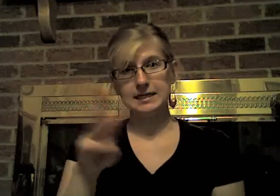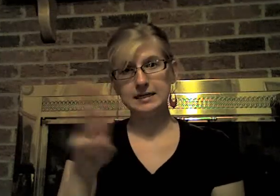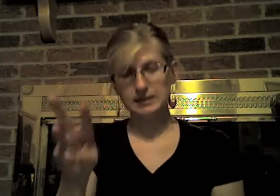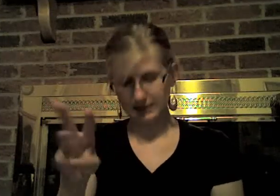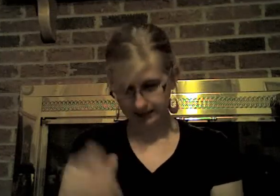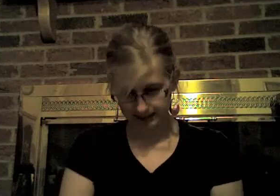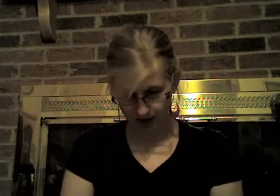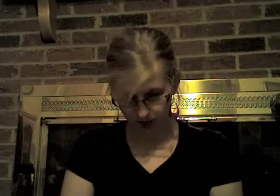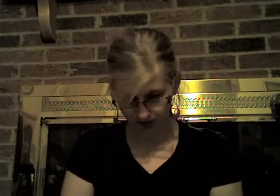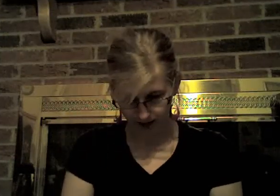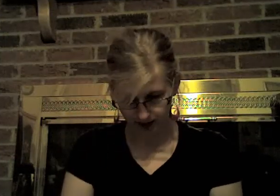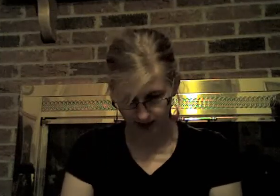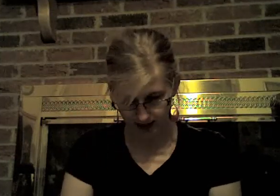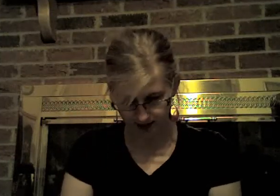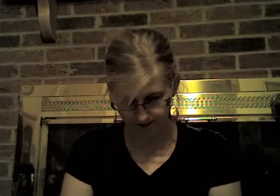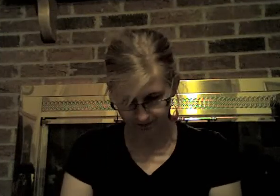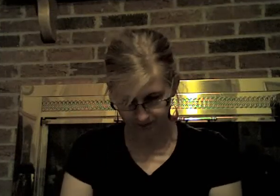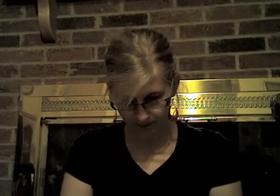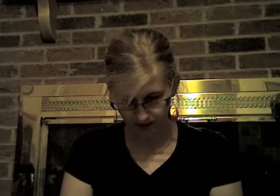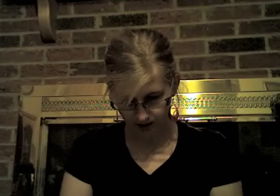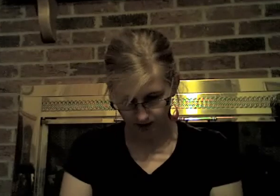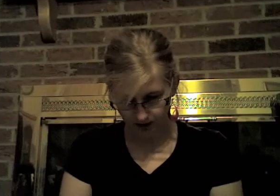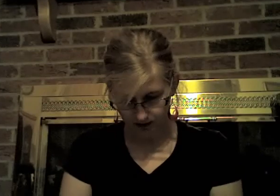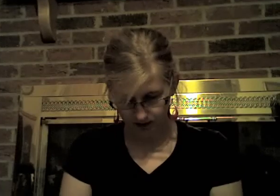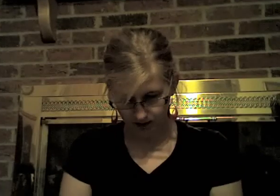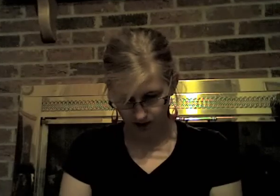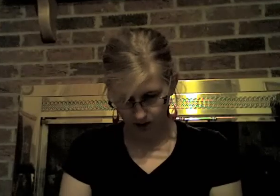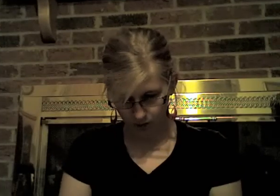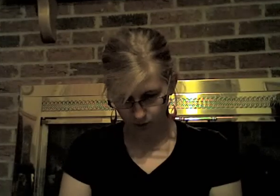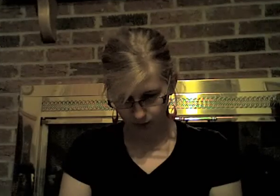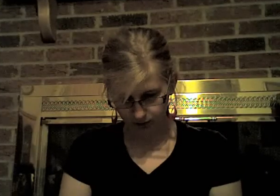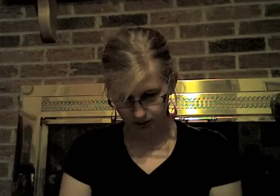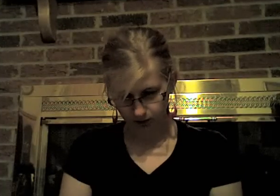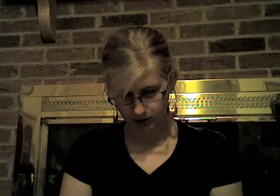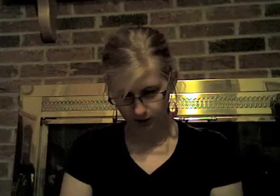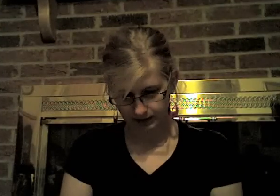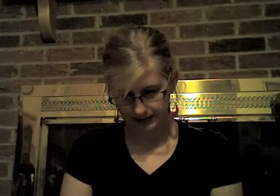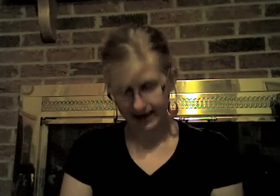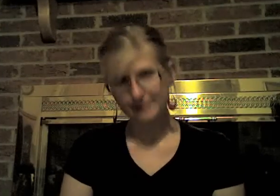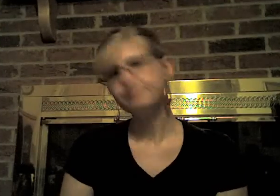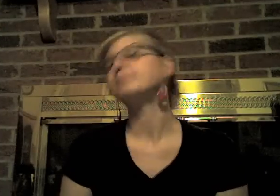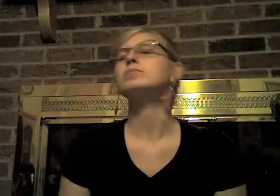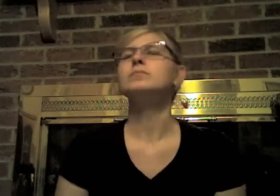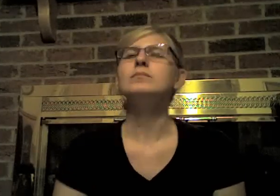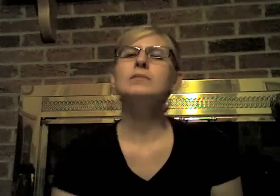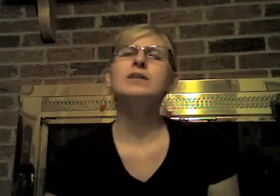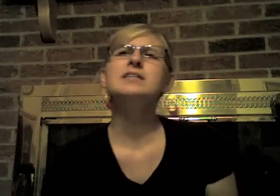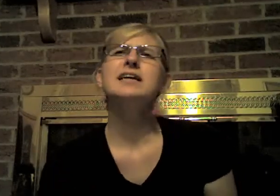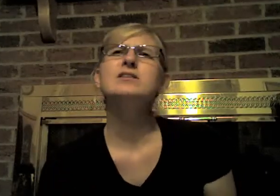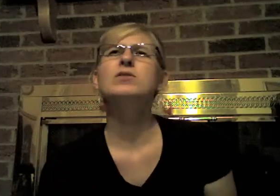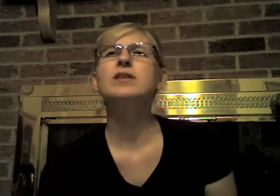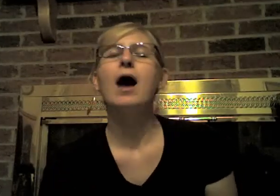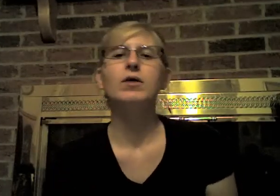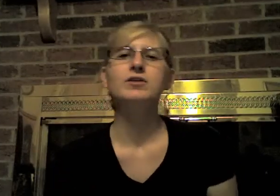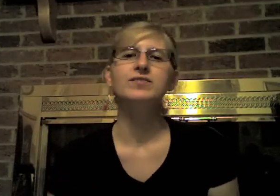66 is sit down, which you've already done. So we'll do so-so instead. This has to do with how are you